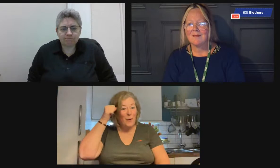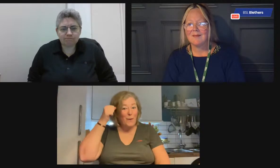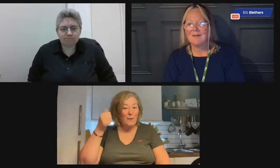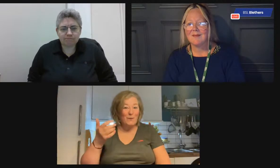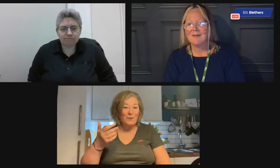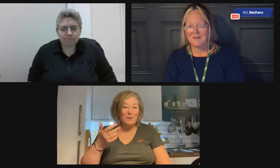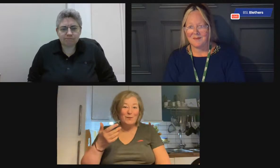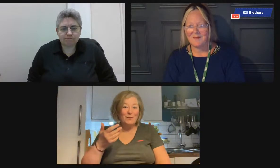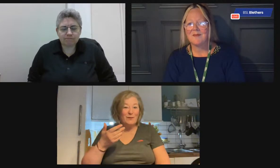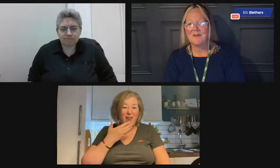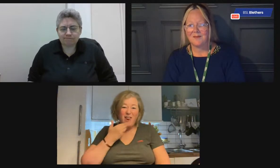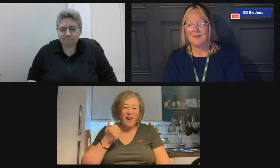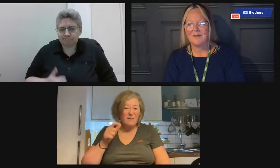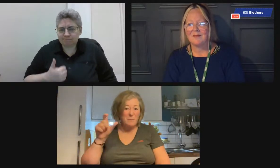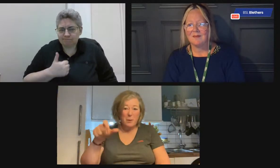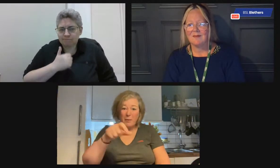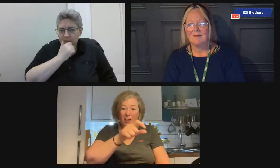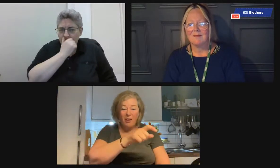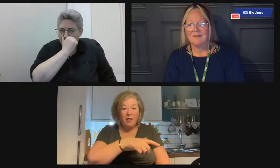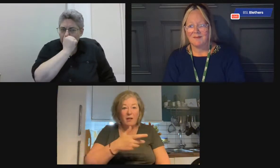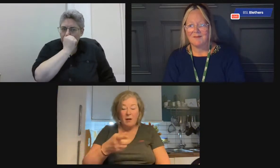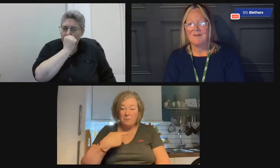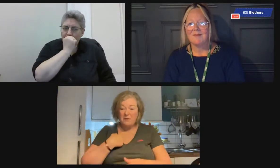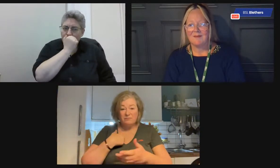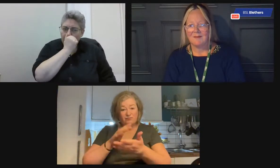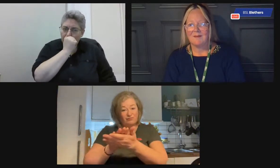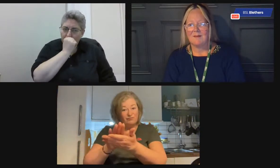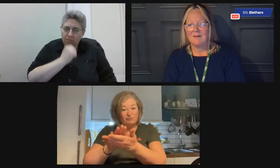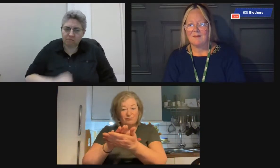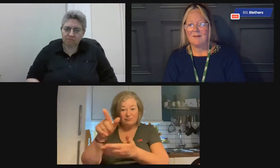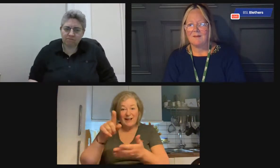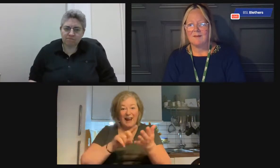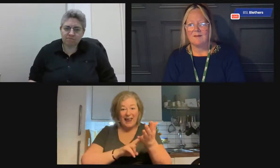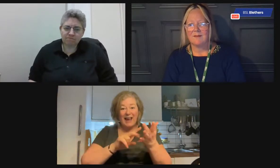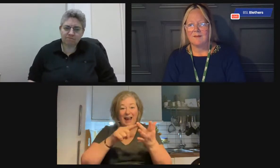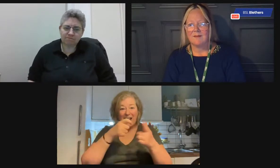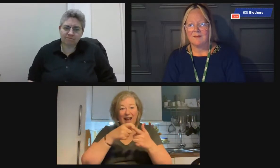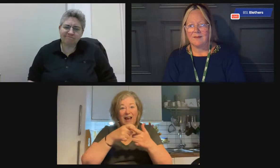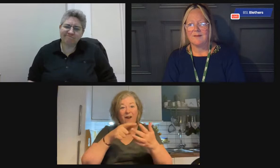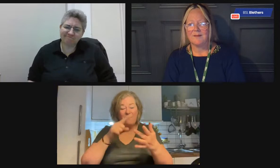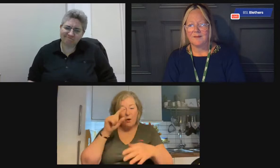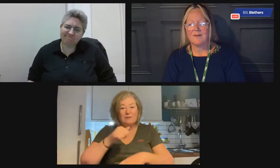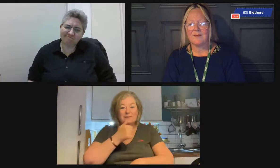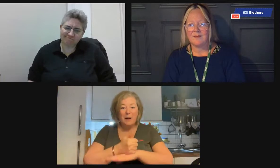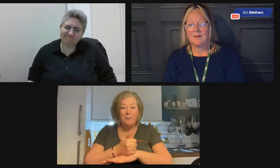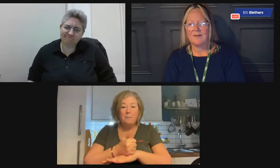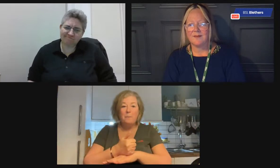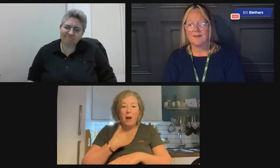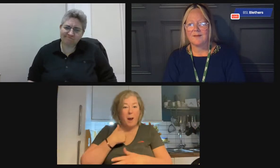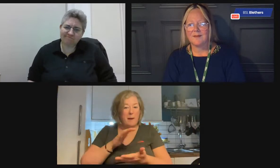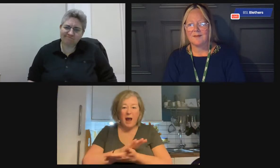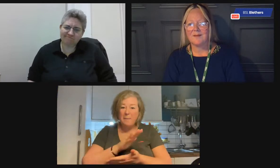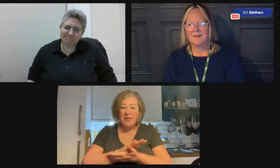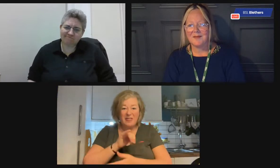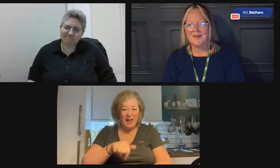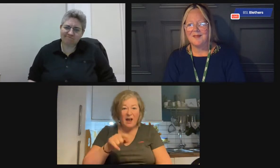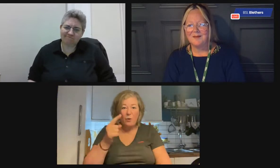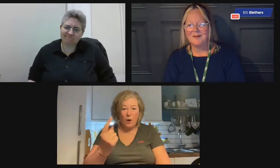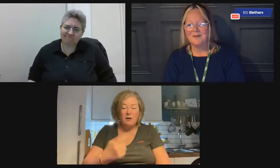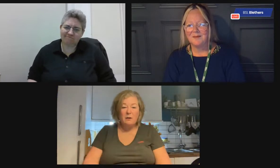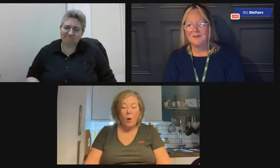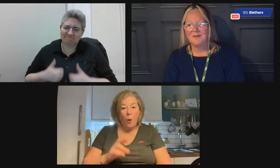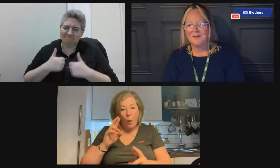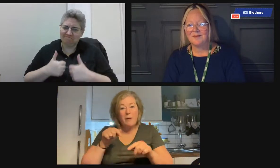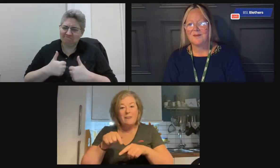Scotland, and it's the only place I know in the whole UK that is actually a place where deaf people can go and